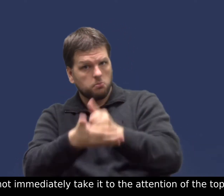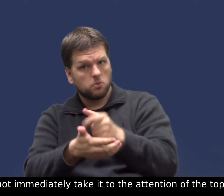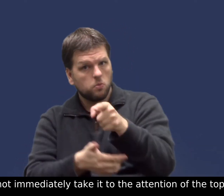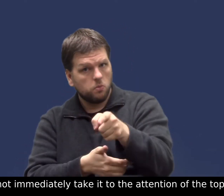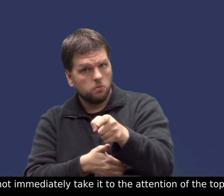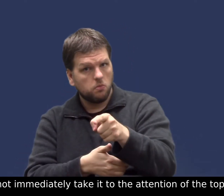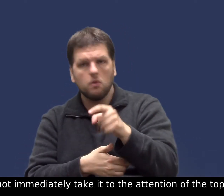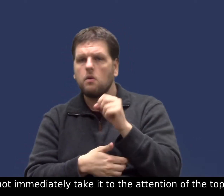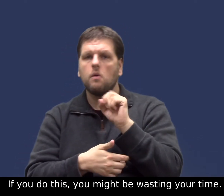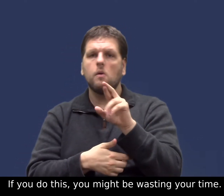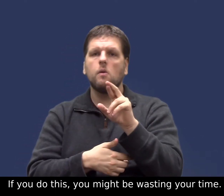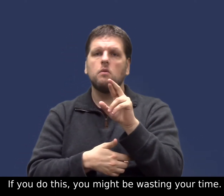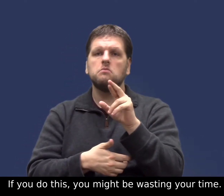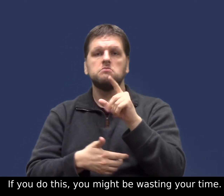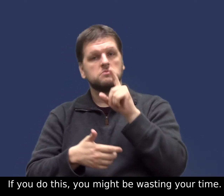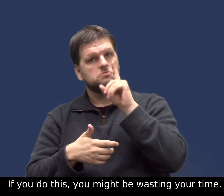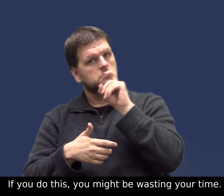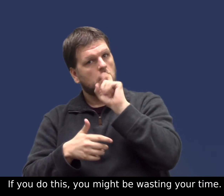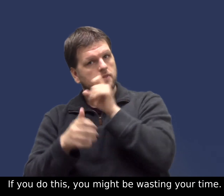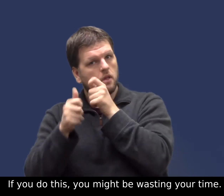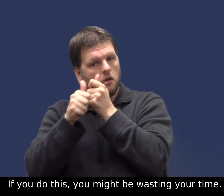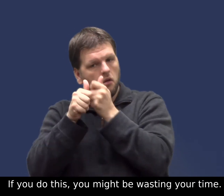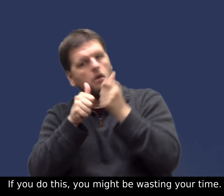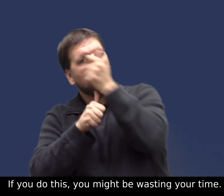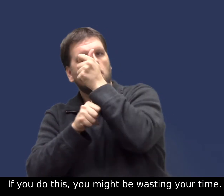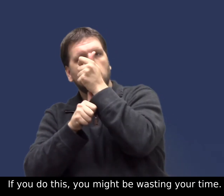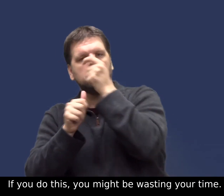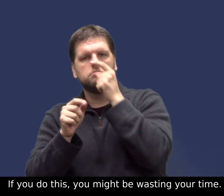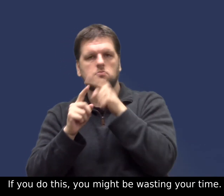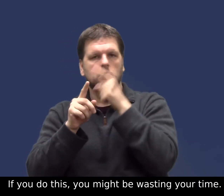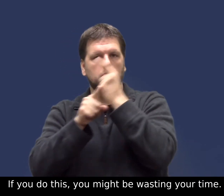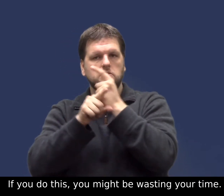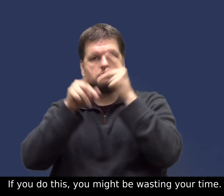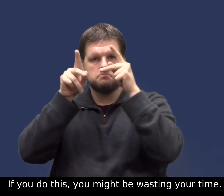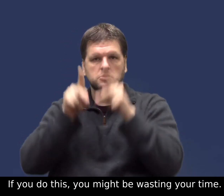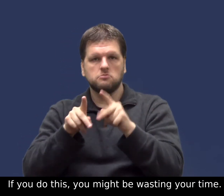dog. If you do this, you might be wasting your time.